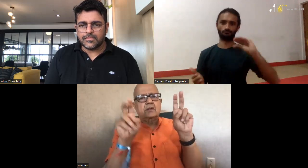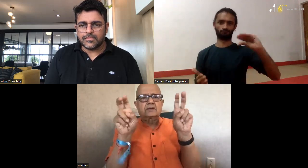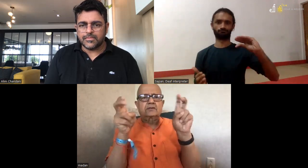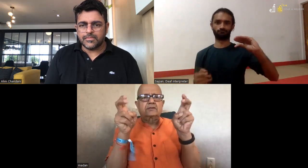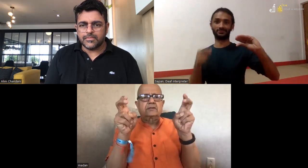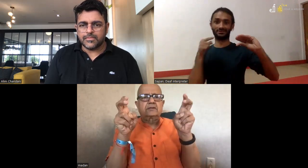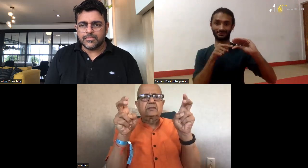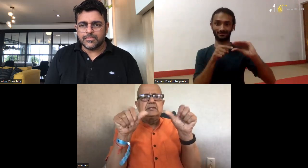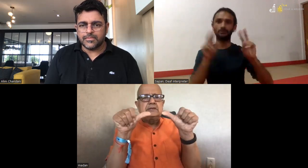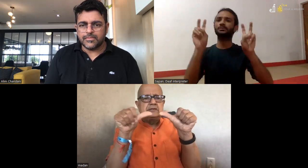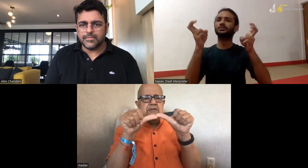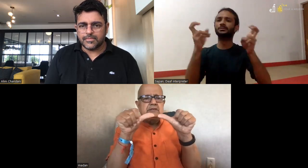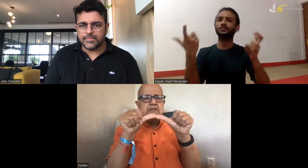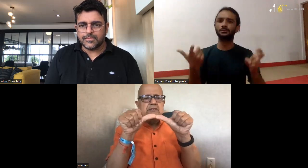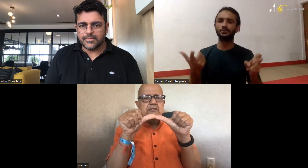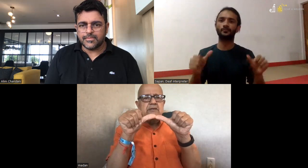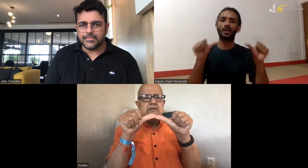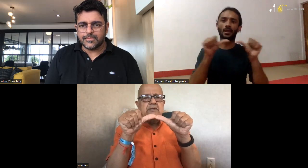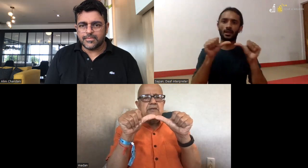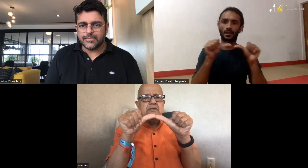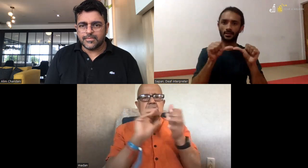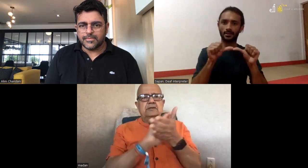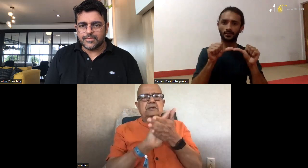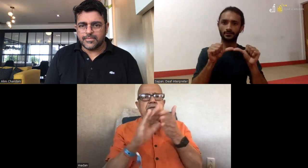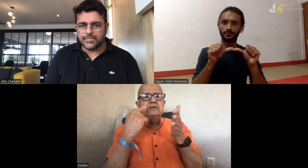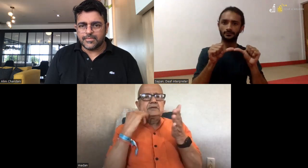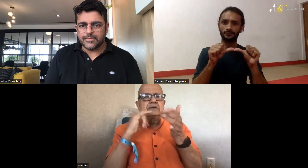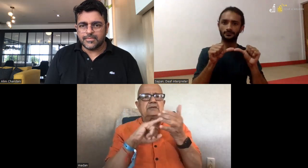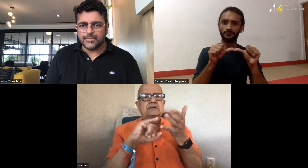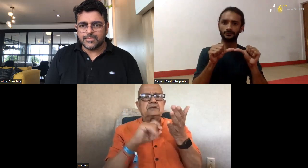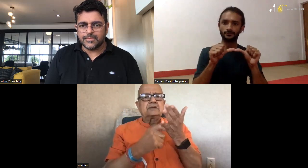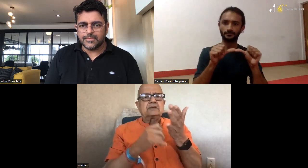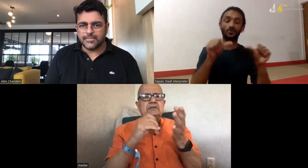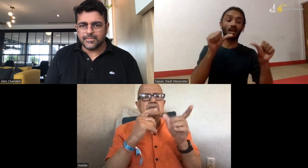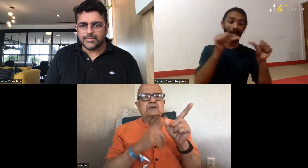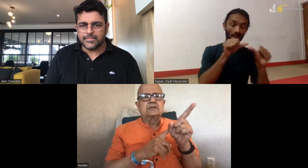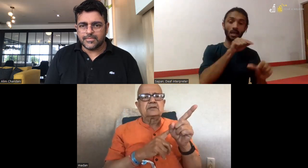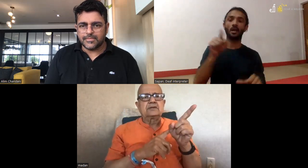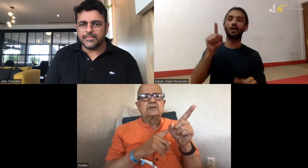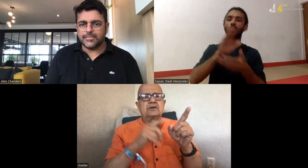started documenting it under the title